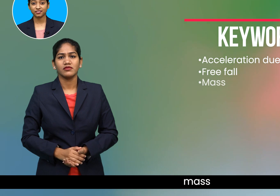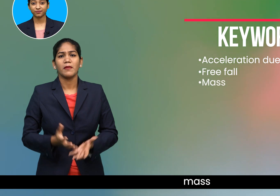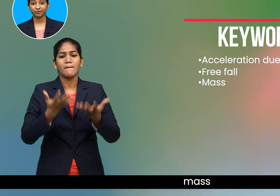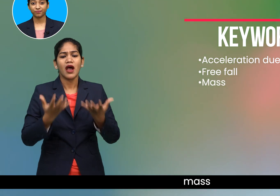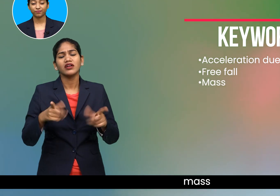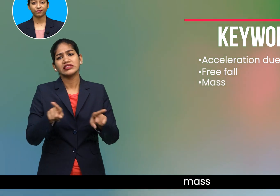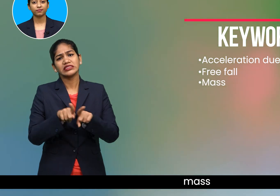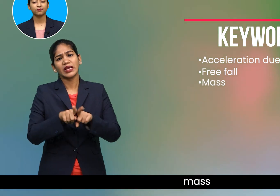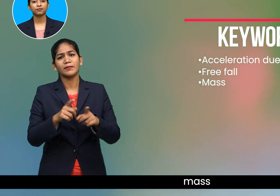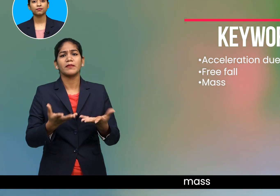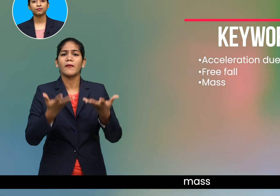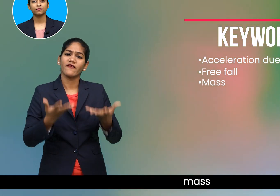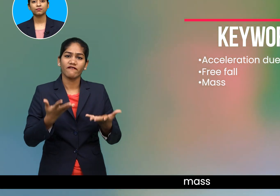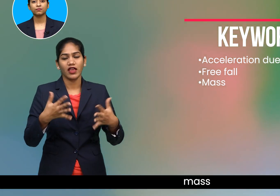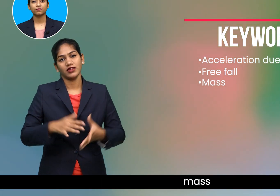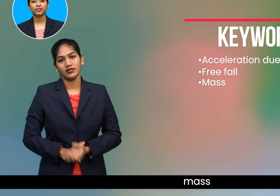mass,